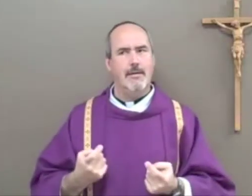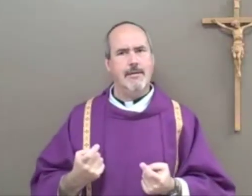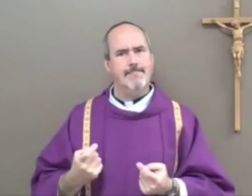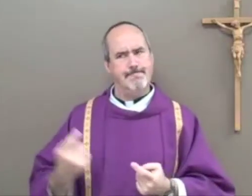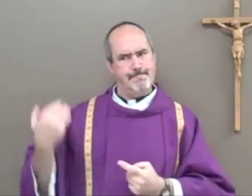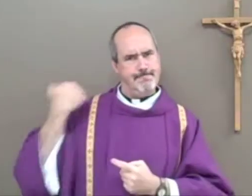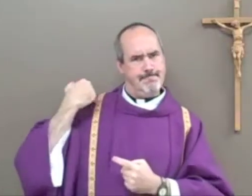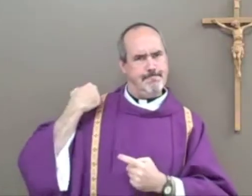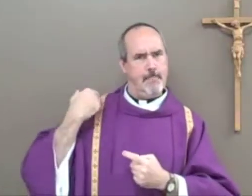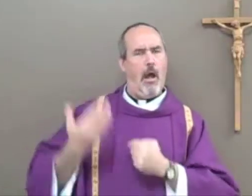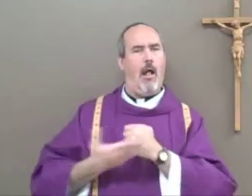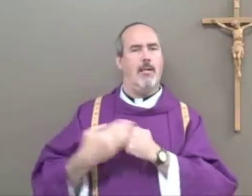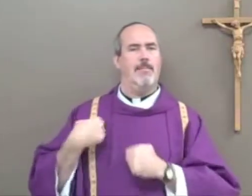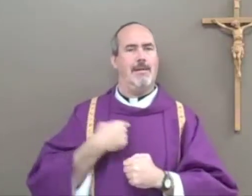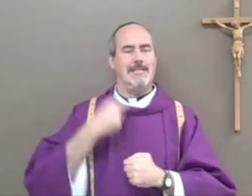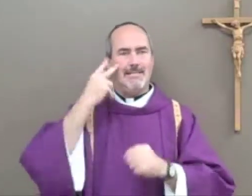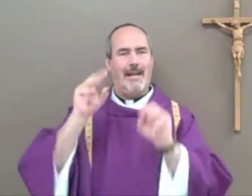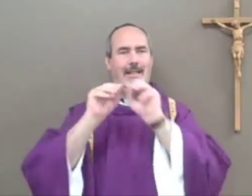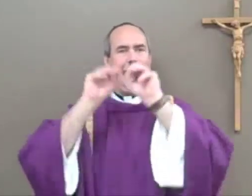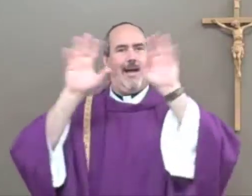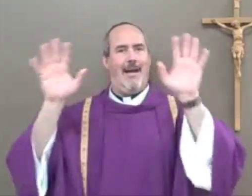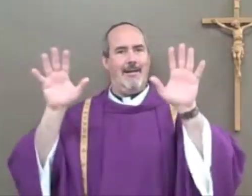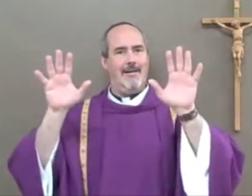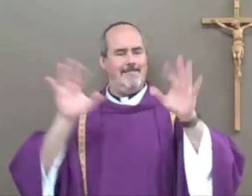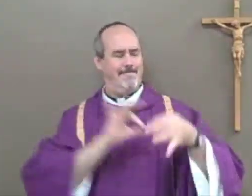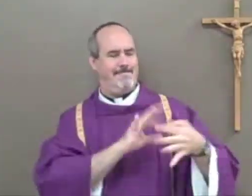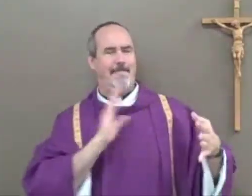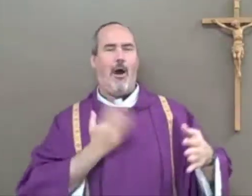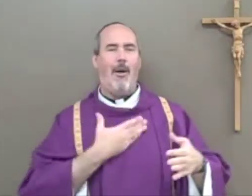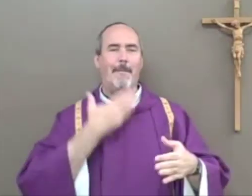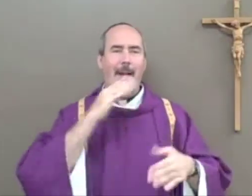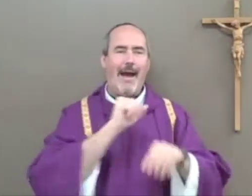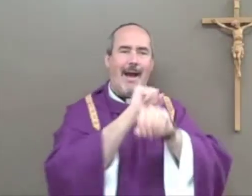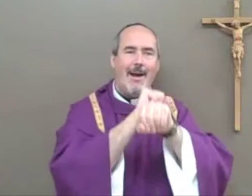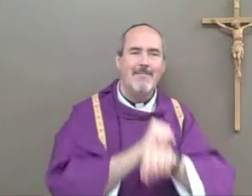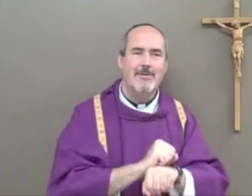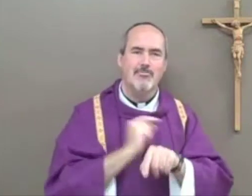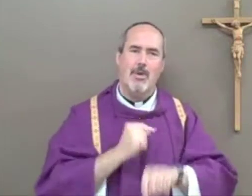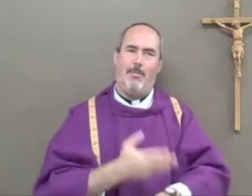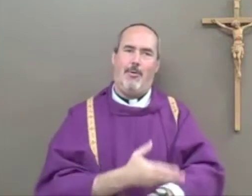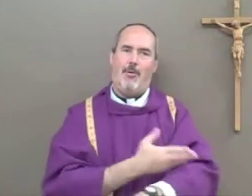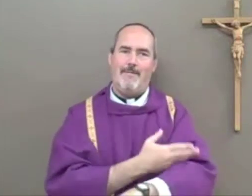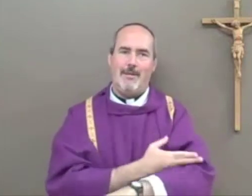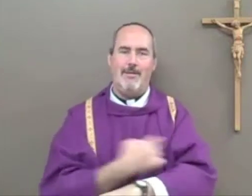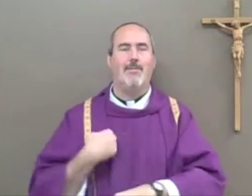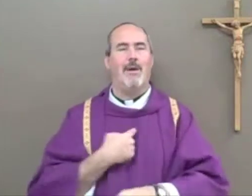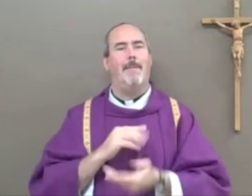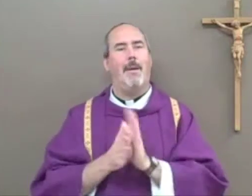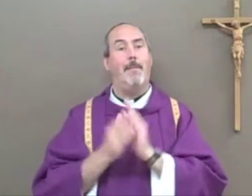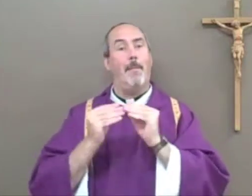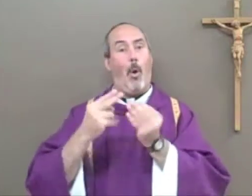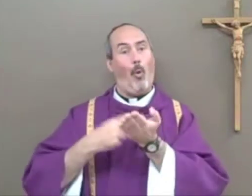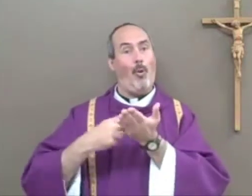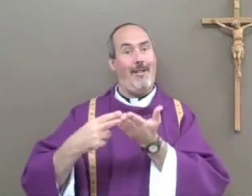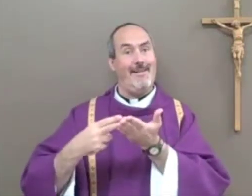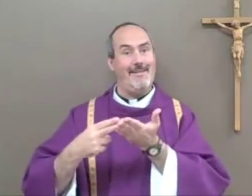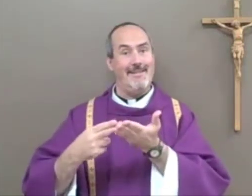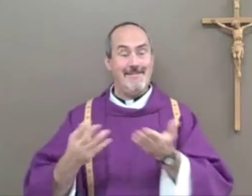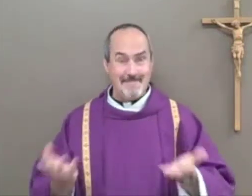in sin, and they want to help us see the light, get away from our bad habits, and improve as a person and become more